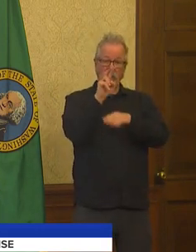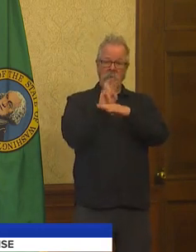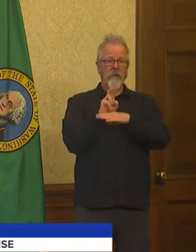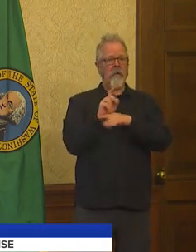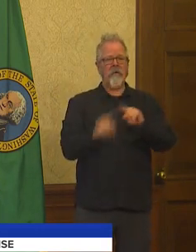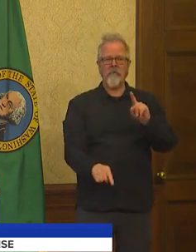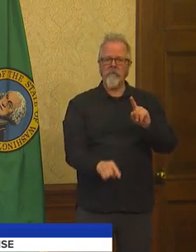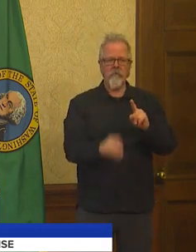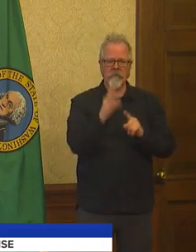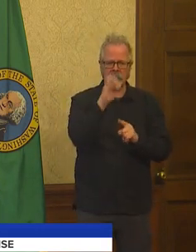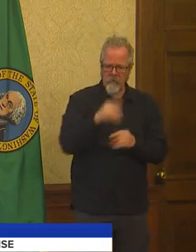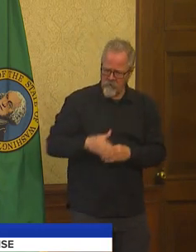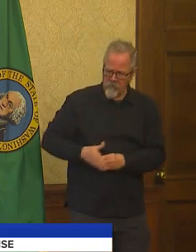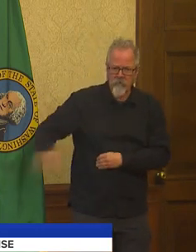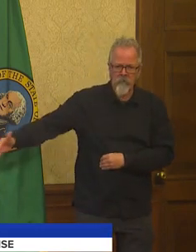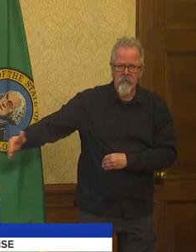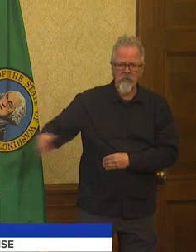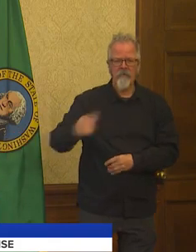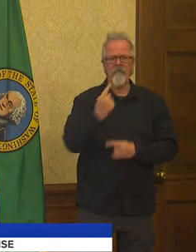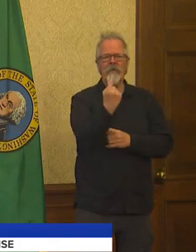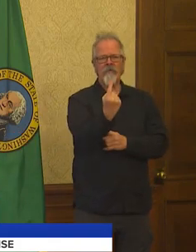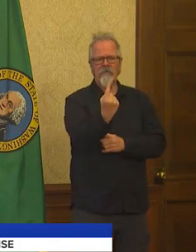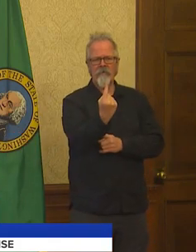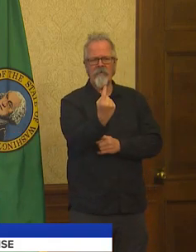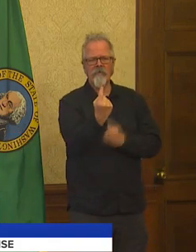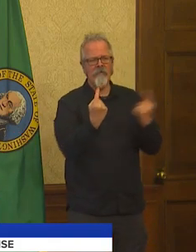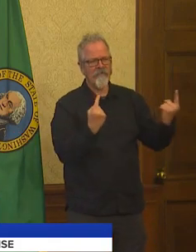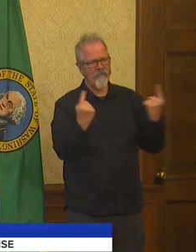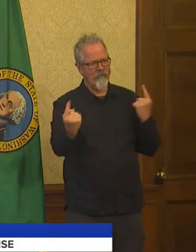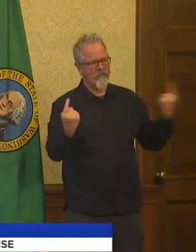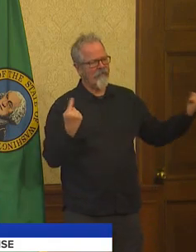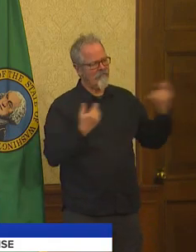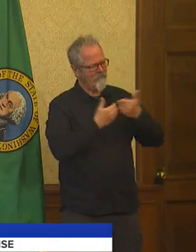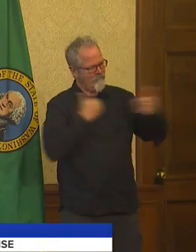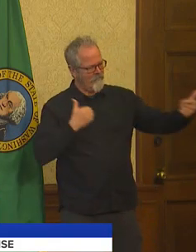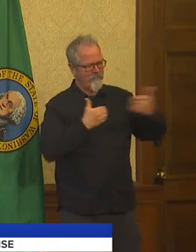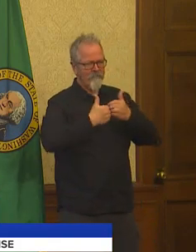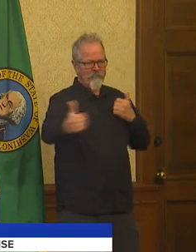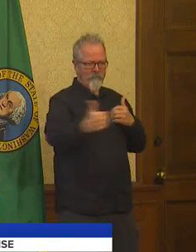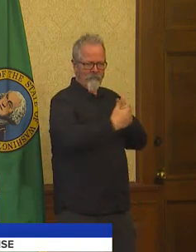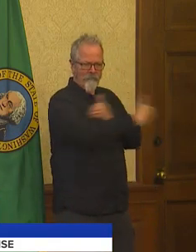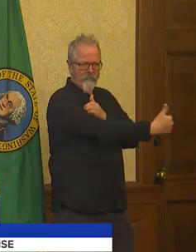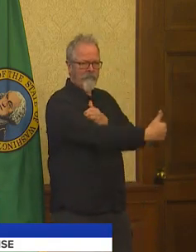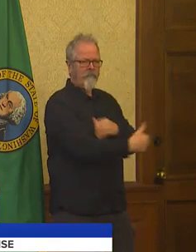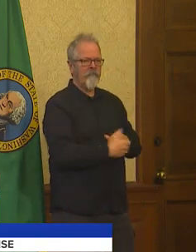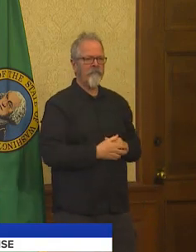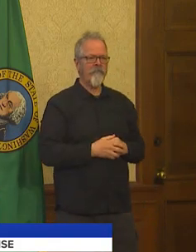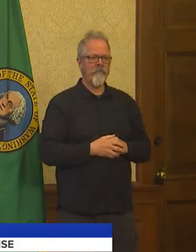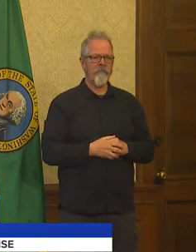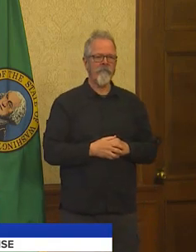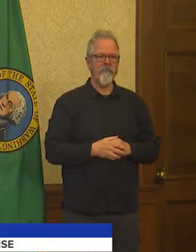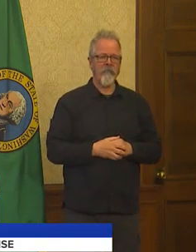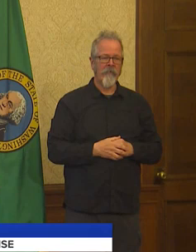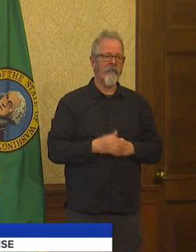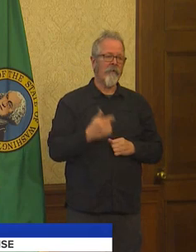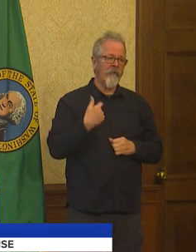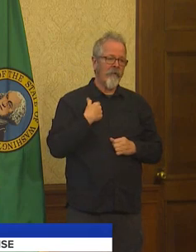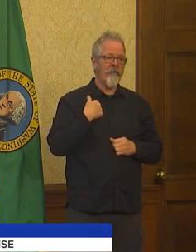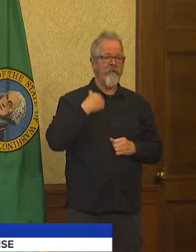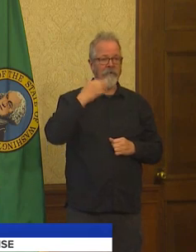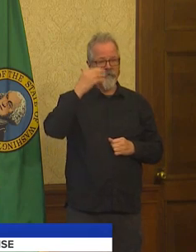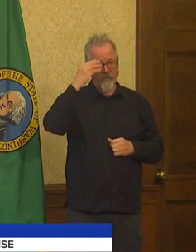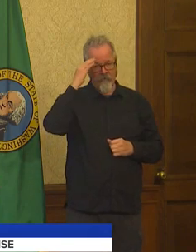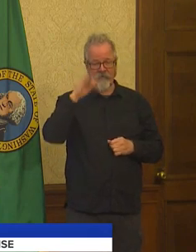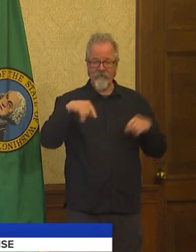impact on all of us is extremely challenging. But this is not the time to give up on the strategies that we know are giving